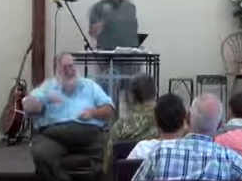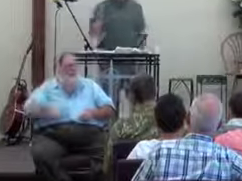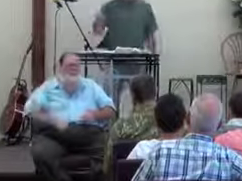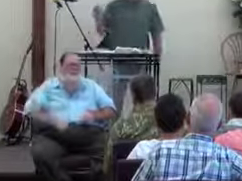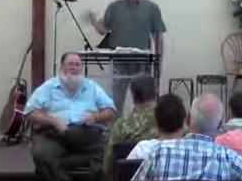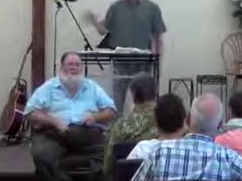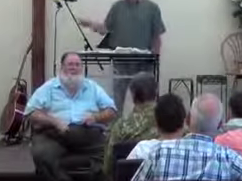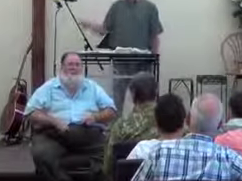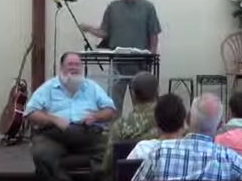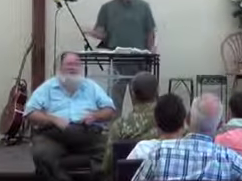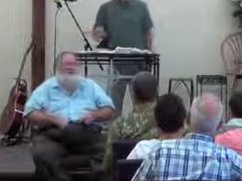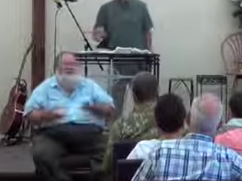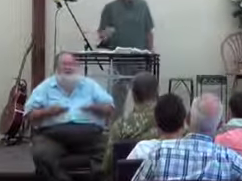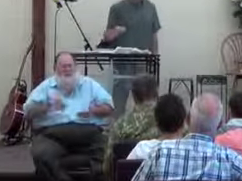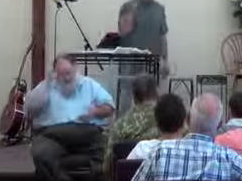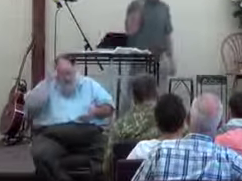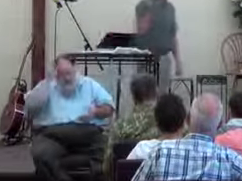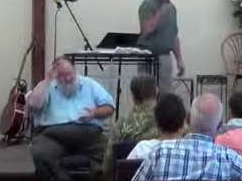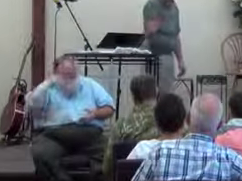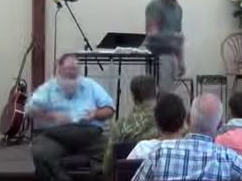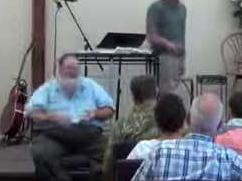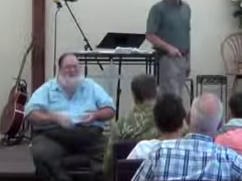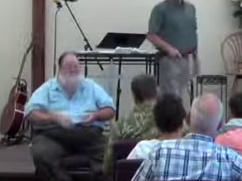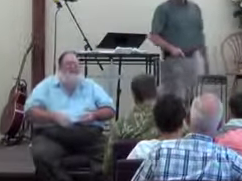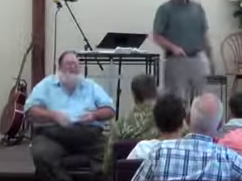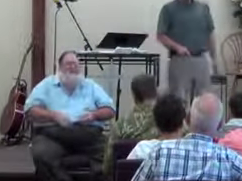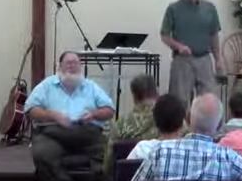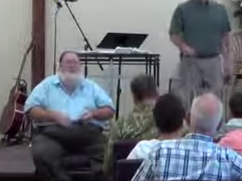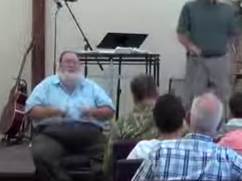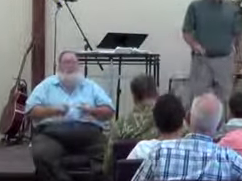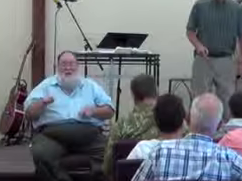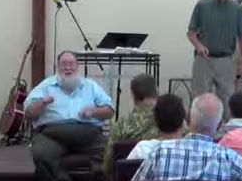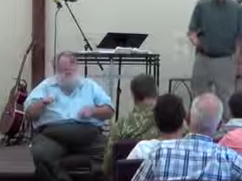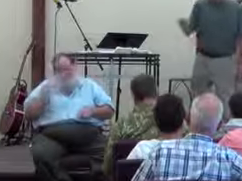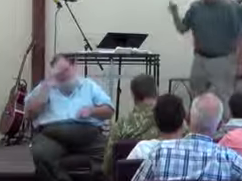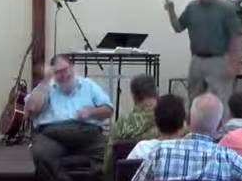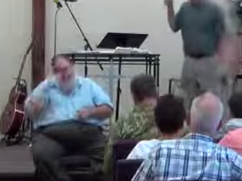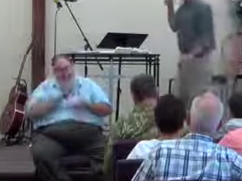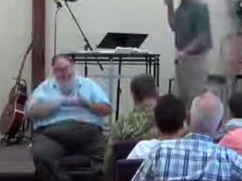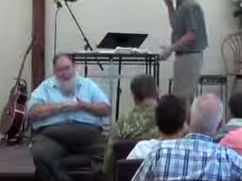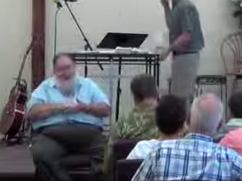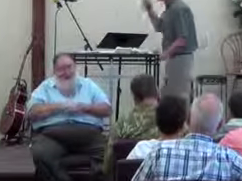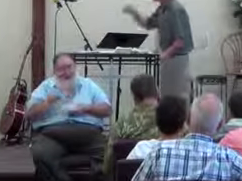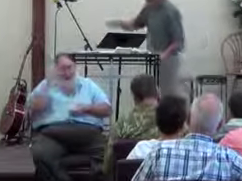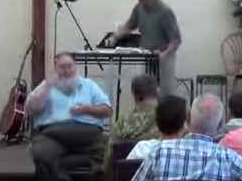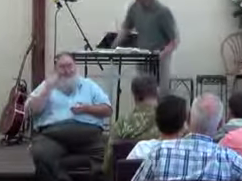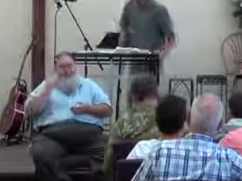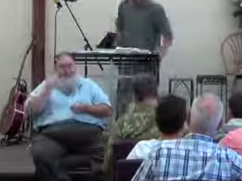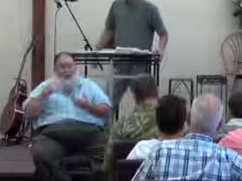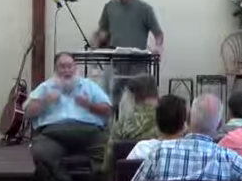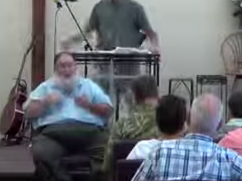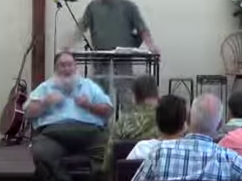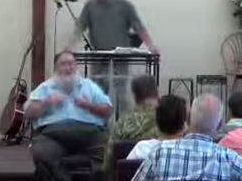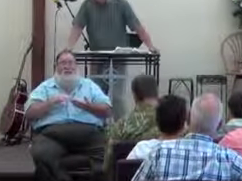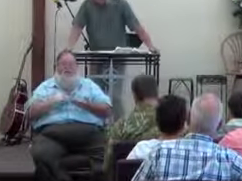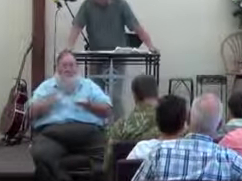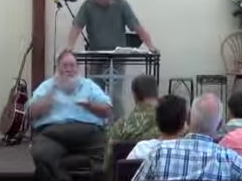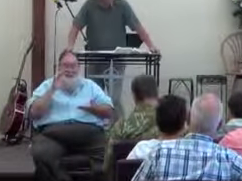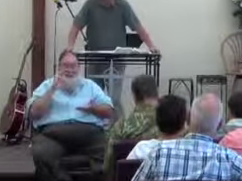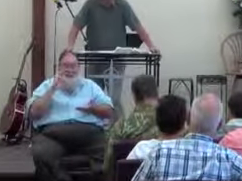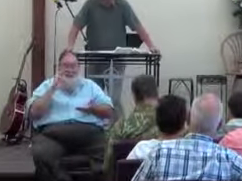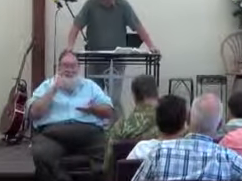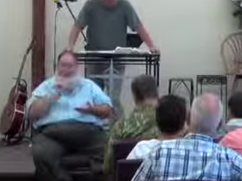God put him exactly where he was, and God should have got the glory, and not Nebuchadnezzar. It was him.